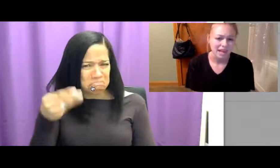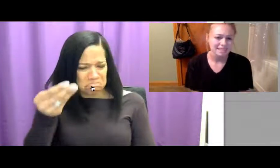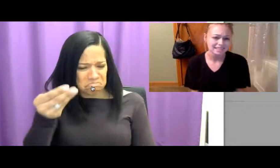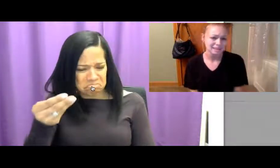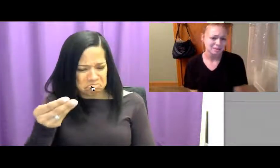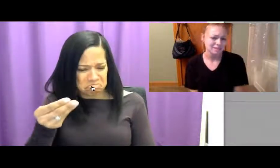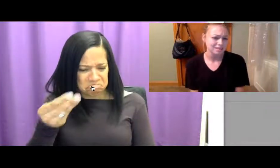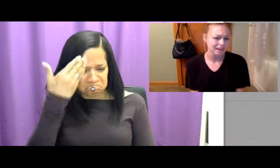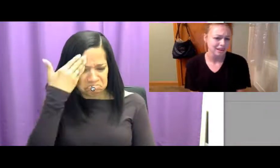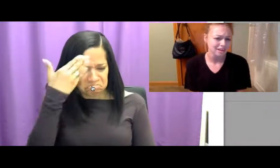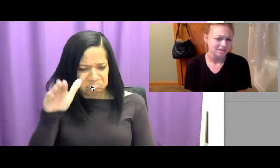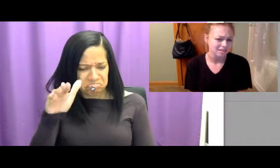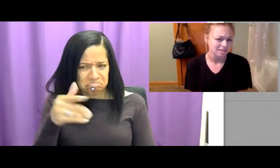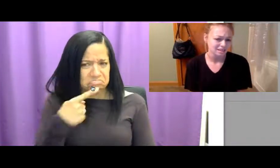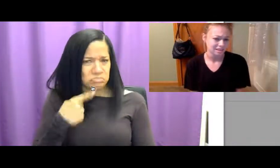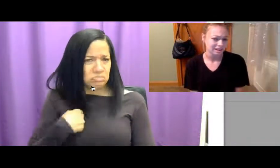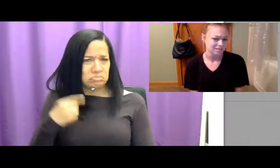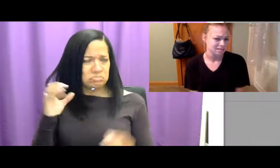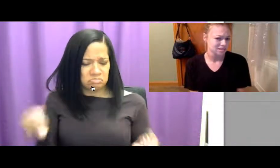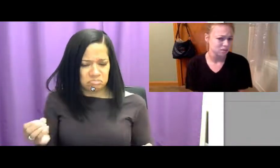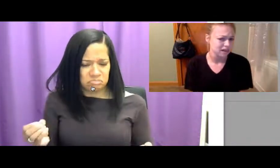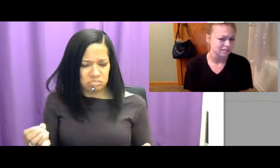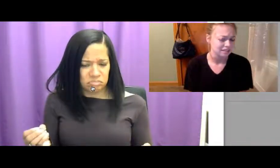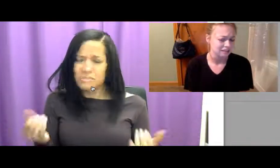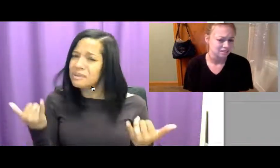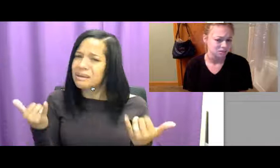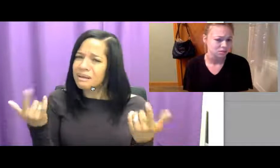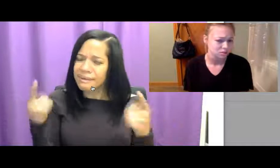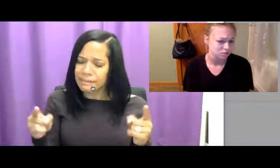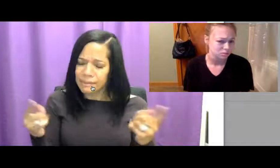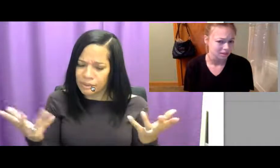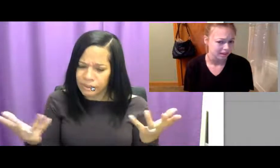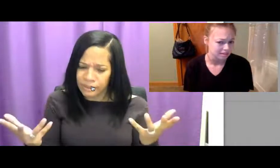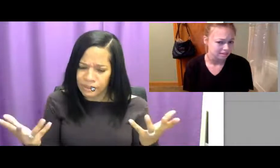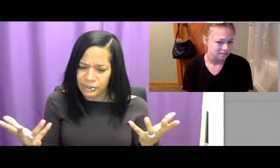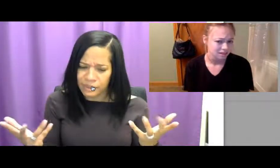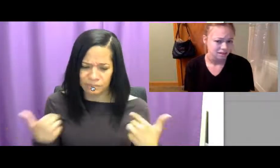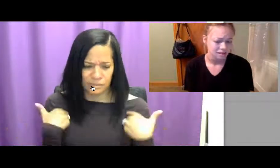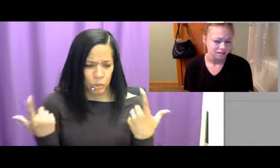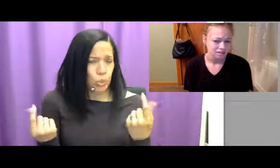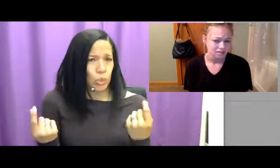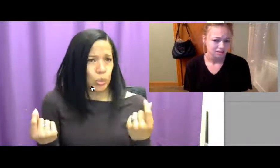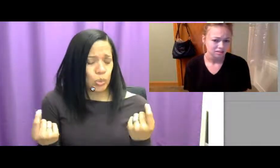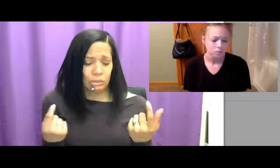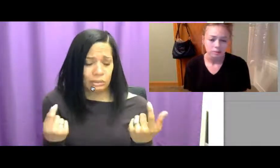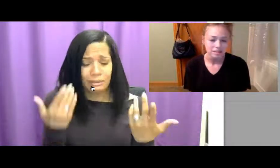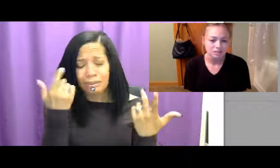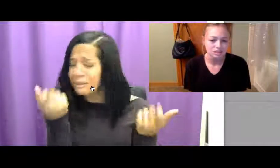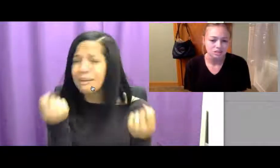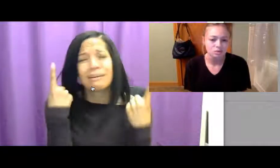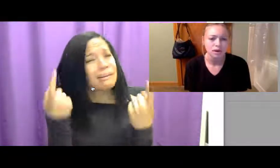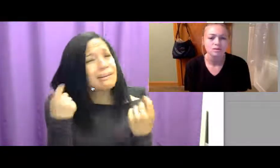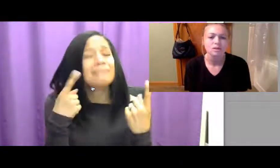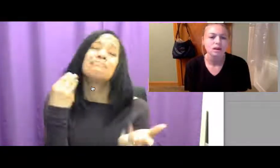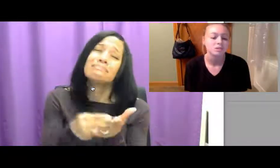My pay stub? I didn't know that I had to give that to you. Nobody told me that. So what am I supposed